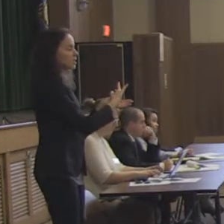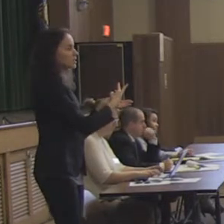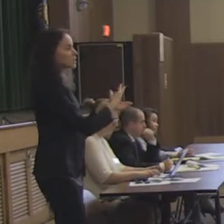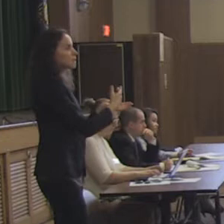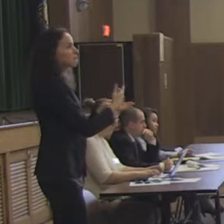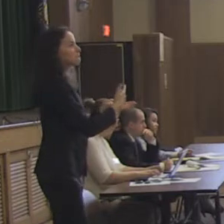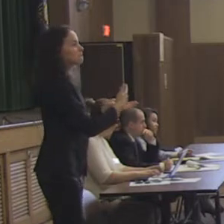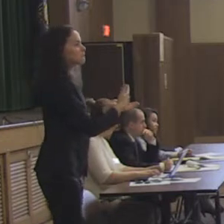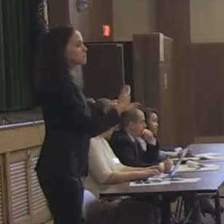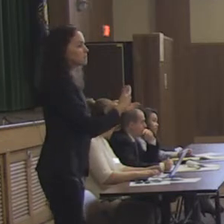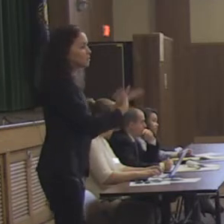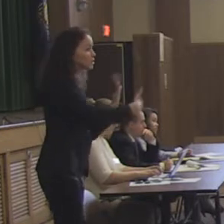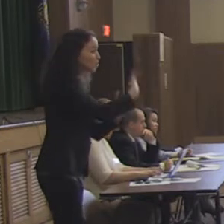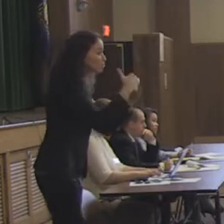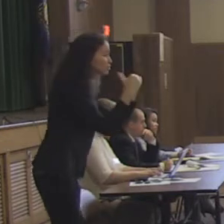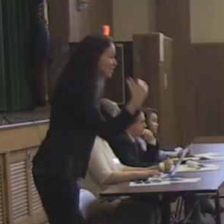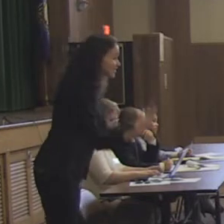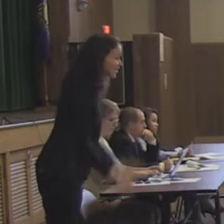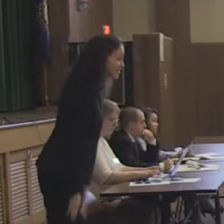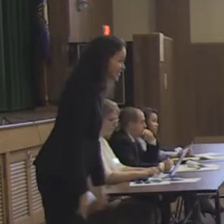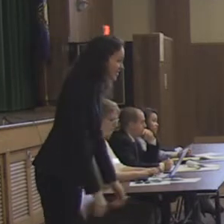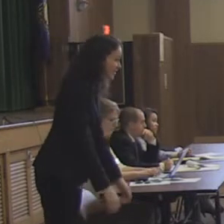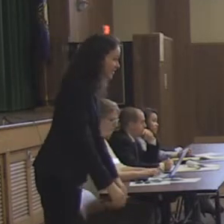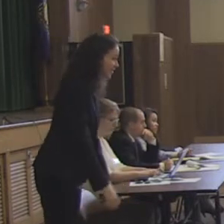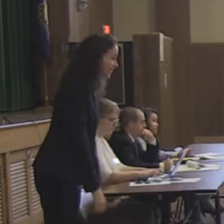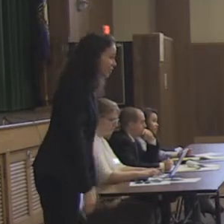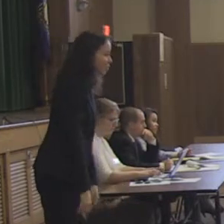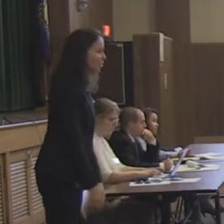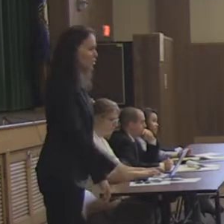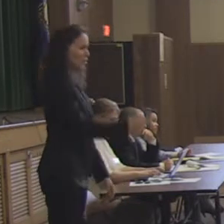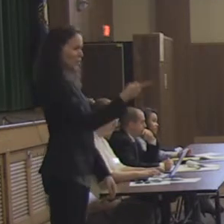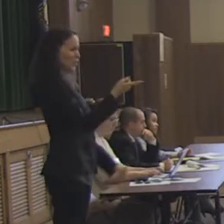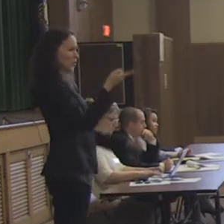is social justice. So